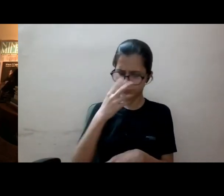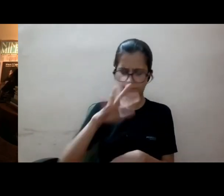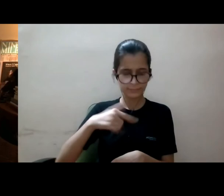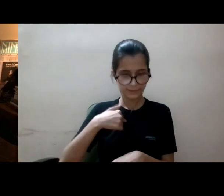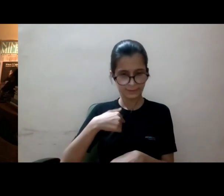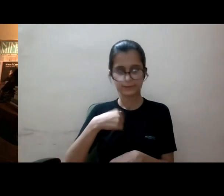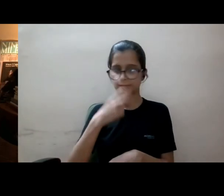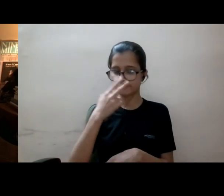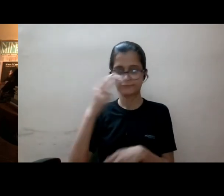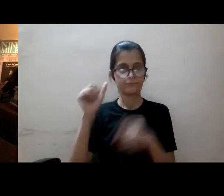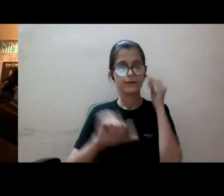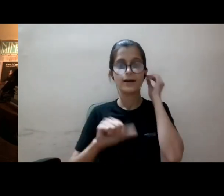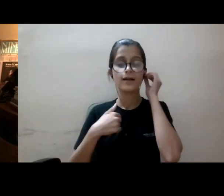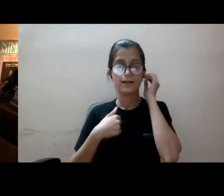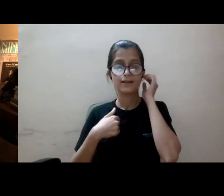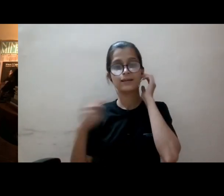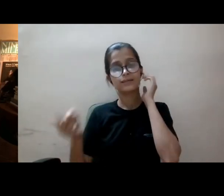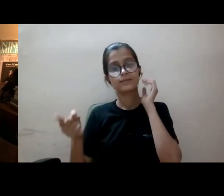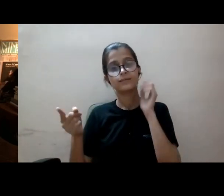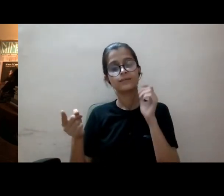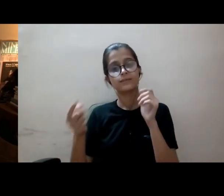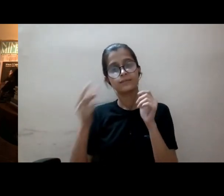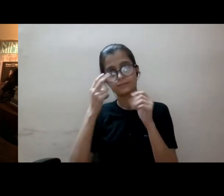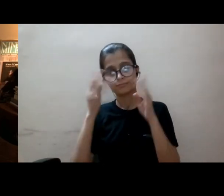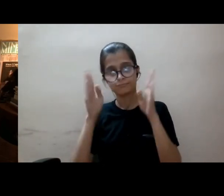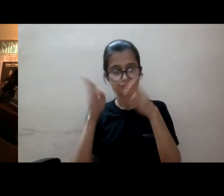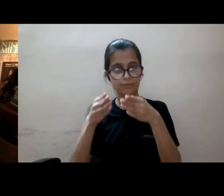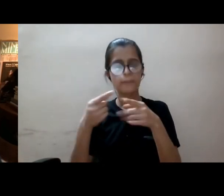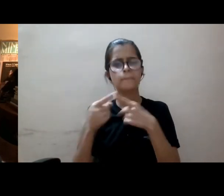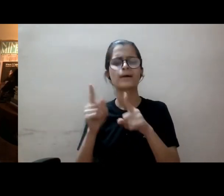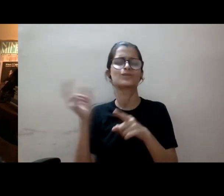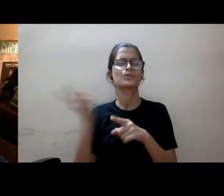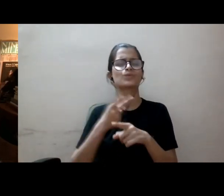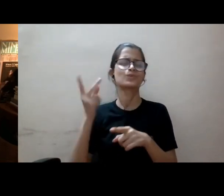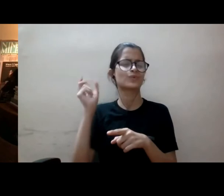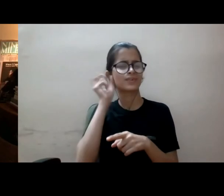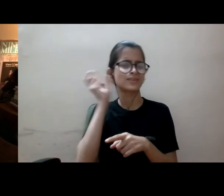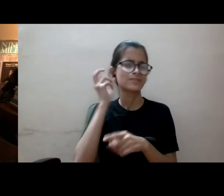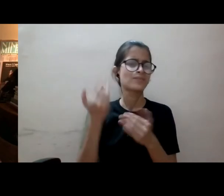impaired, blind, and she was sighted. But both of us can hear.